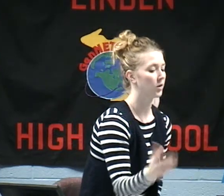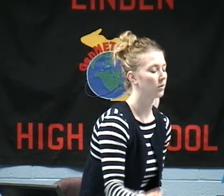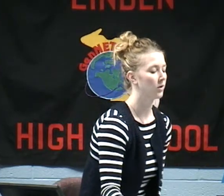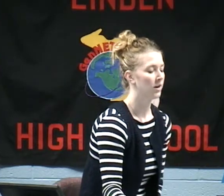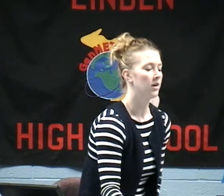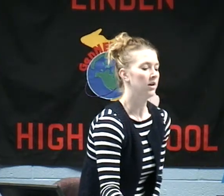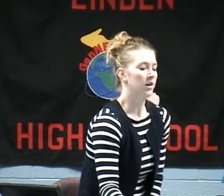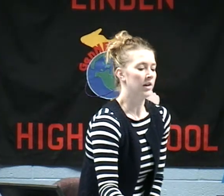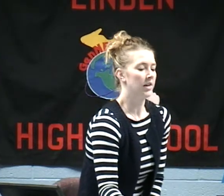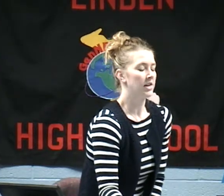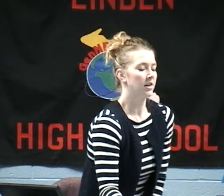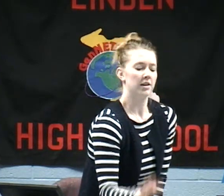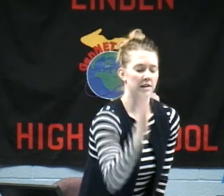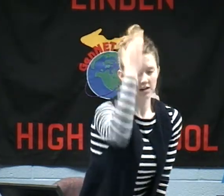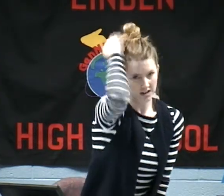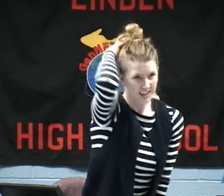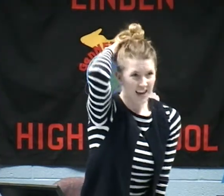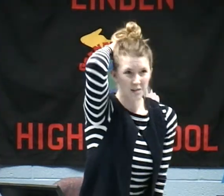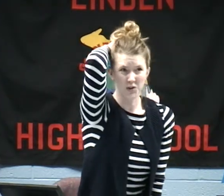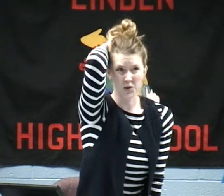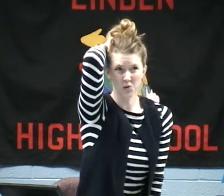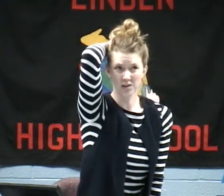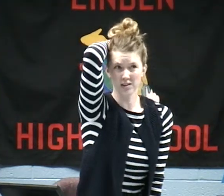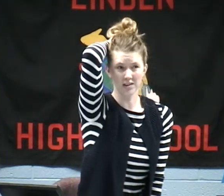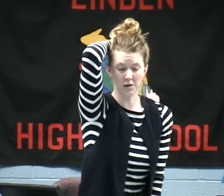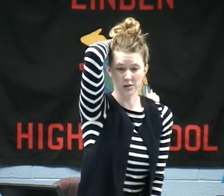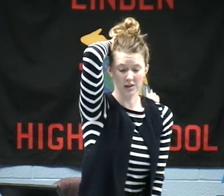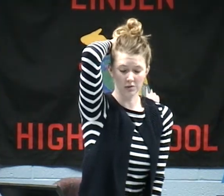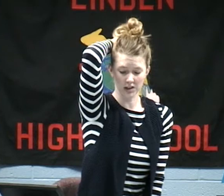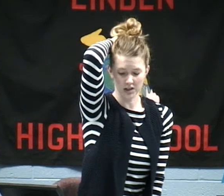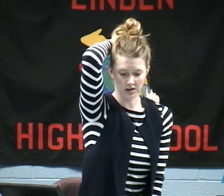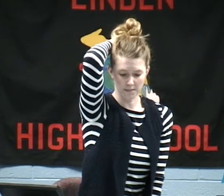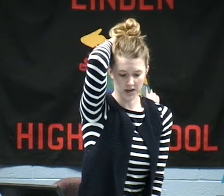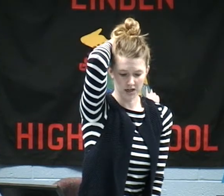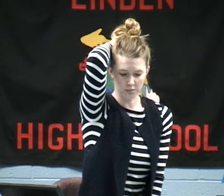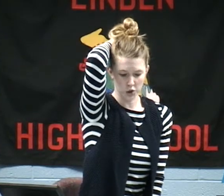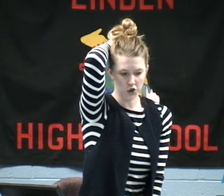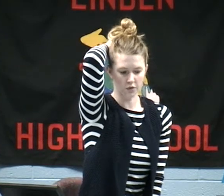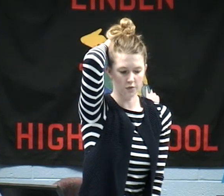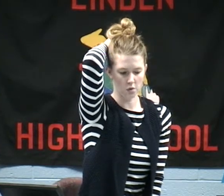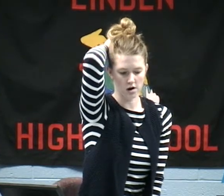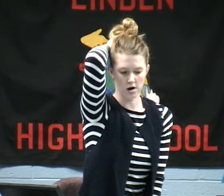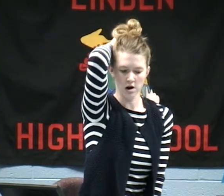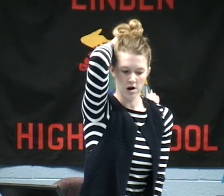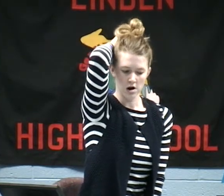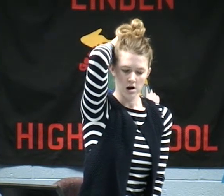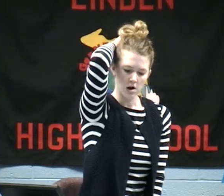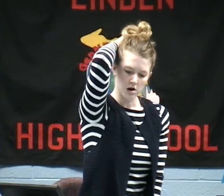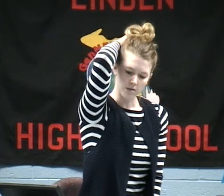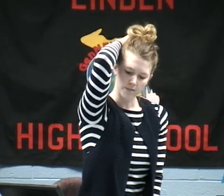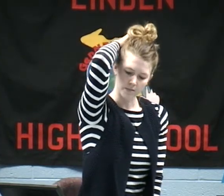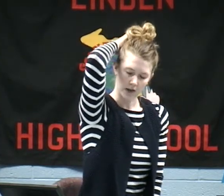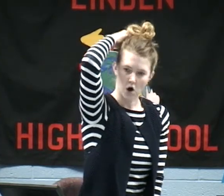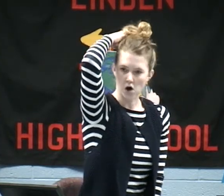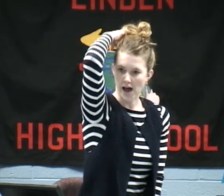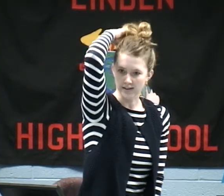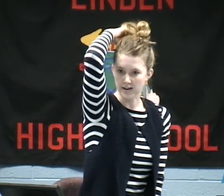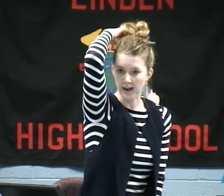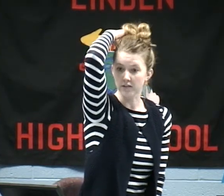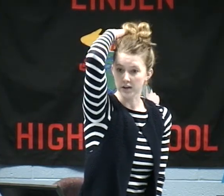so in Kalamazoo, they're really making a push for like all access